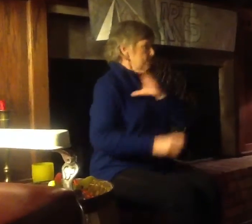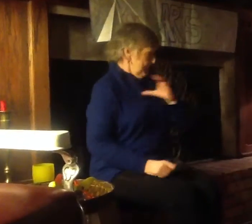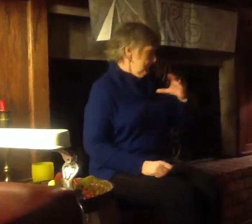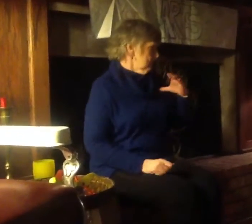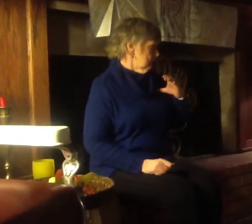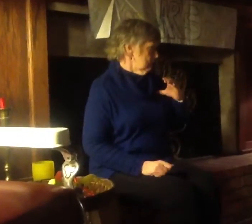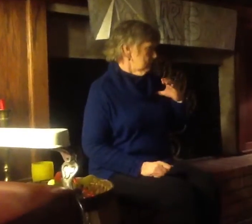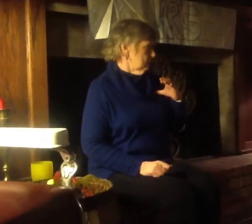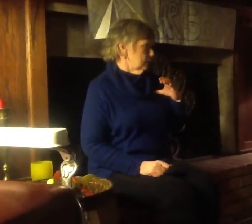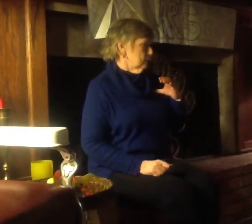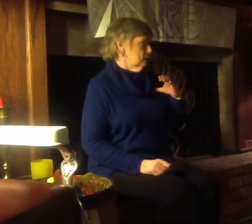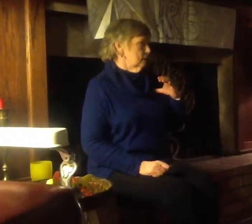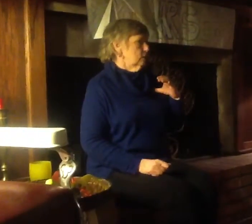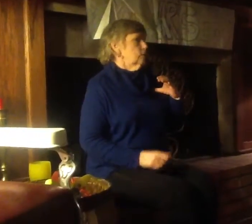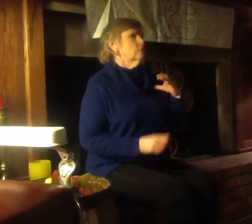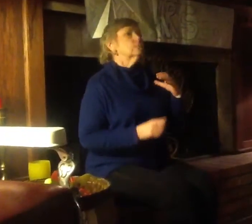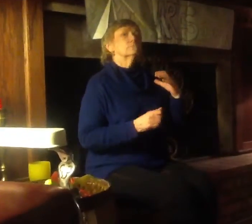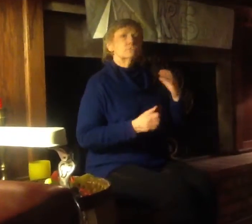committee